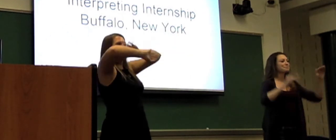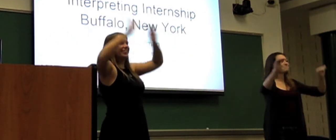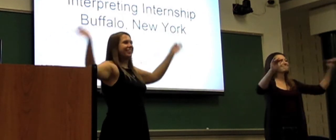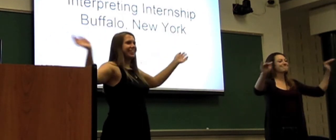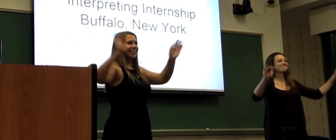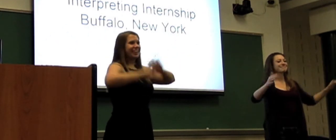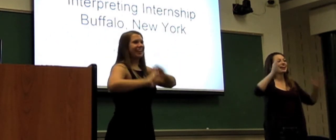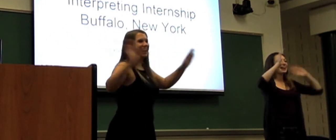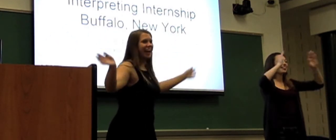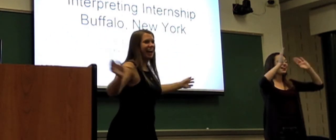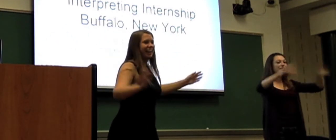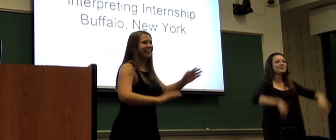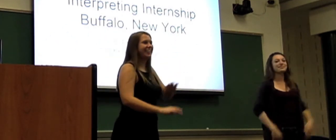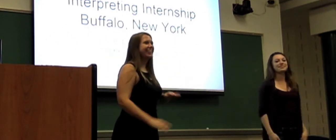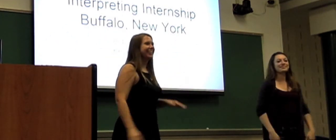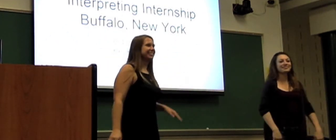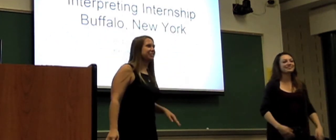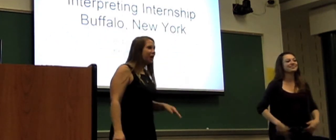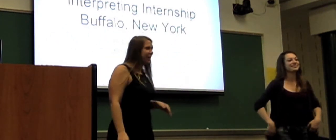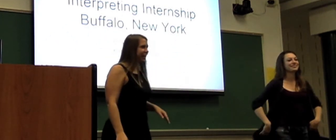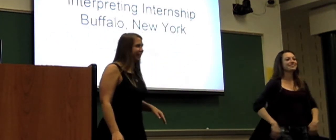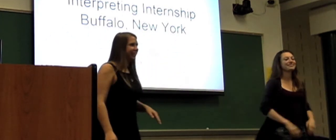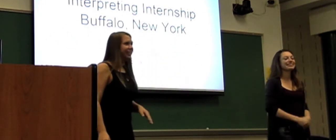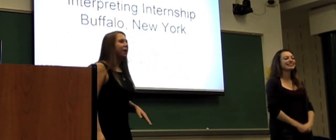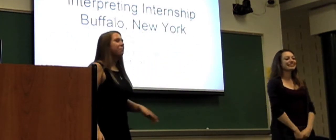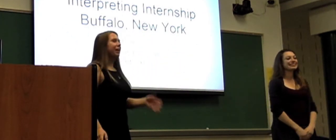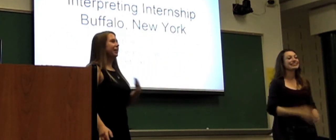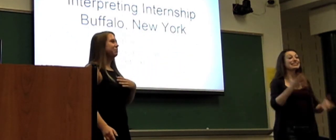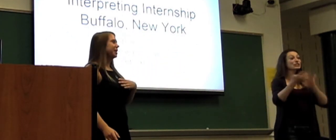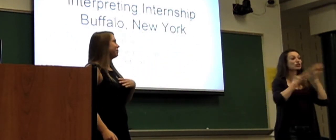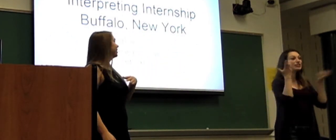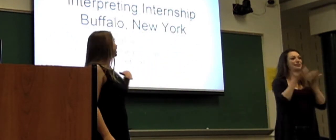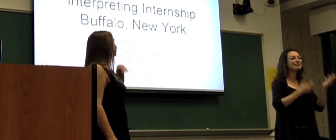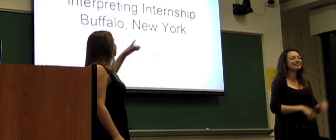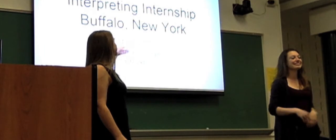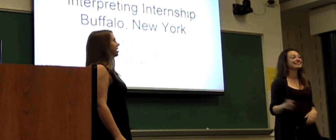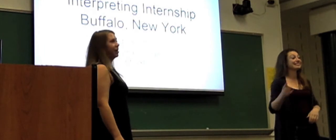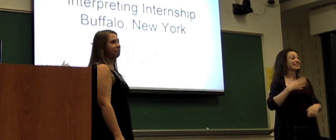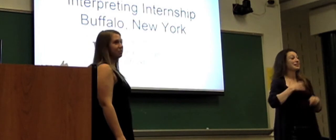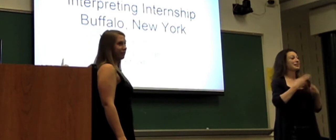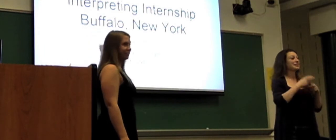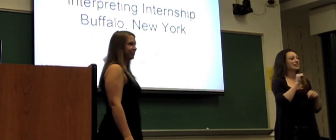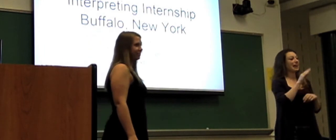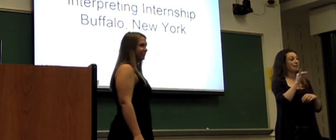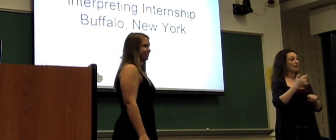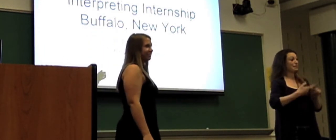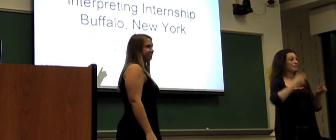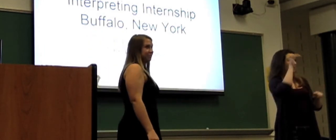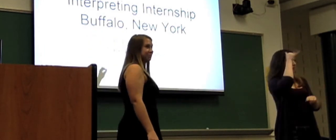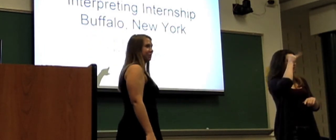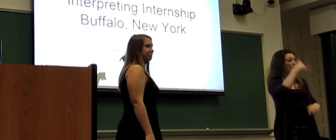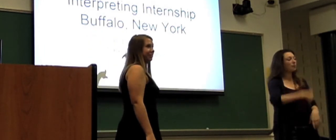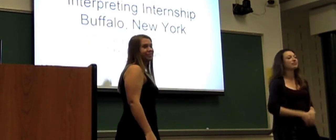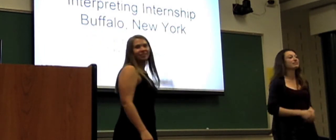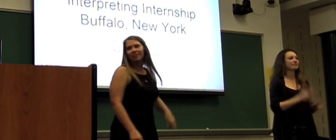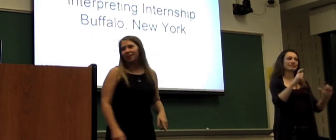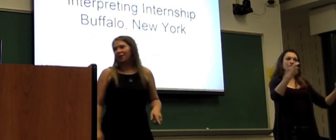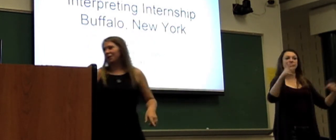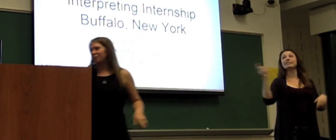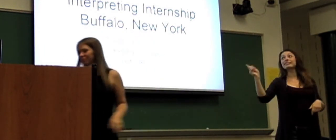Hi. You're hi. Sorry. My name's Abby, and you can tell I'm from Buffalo. It's really